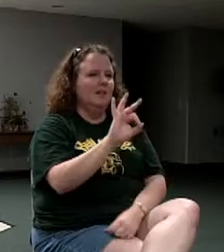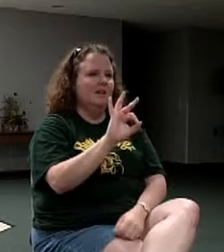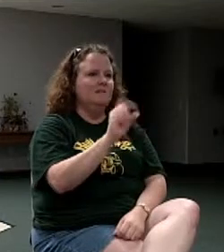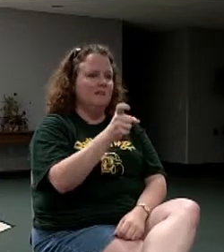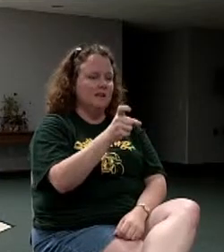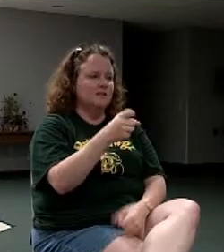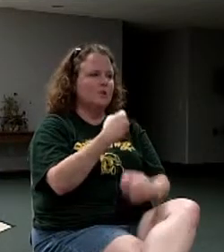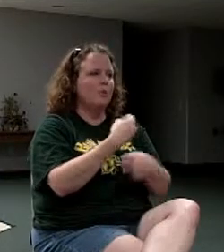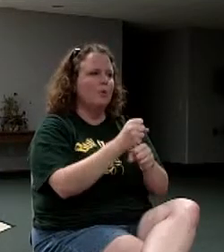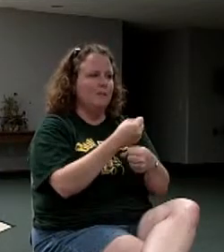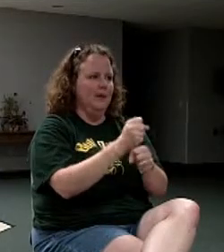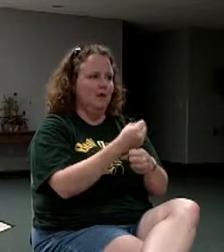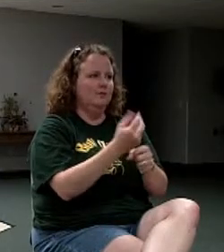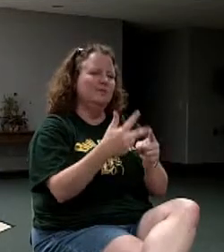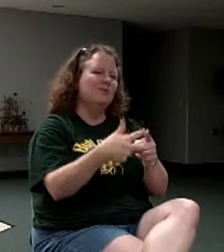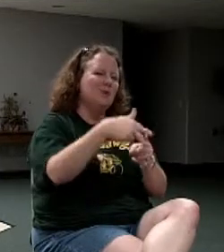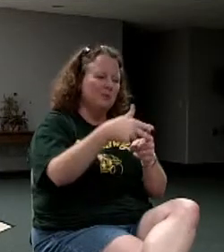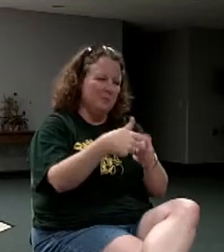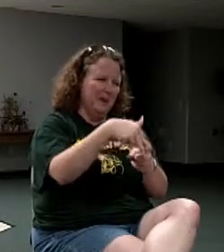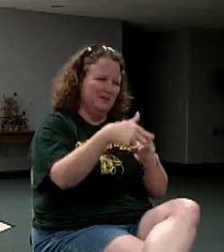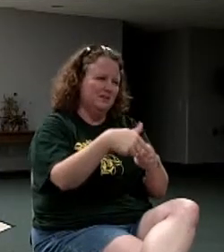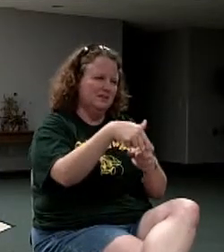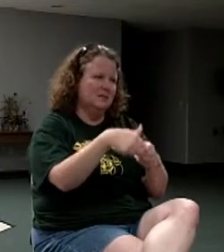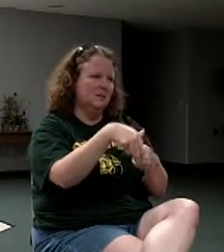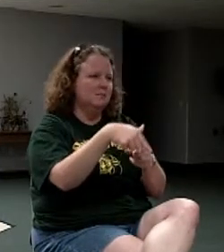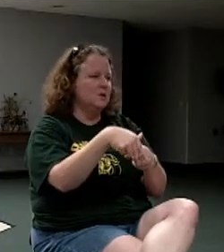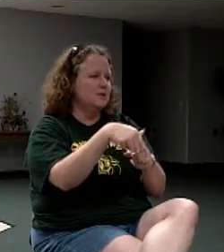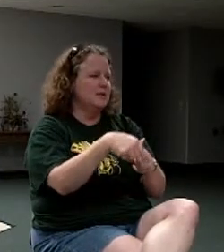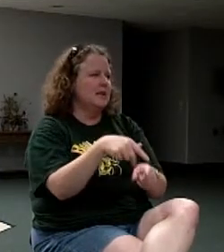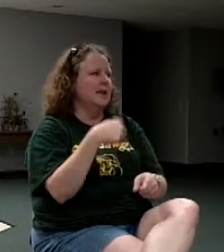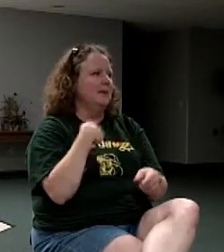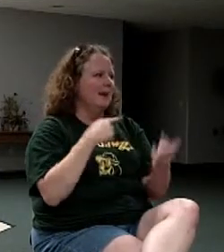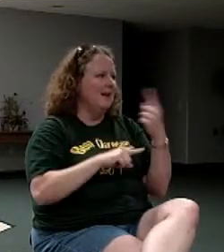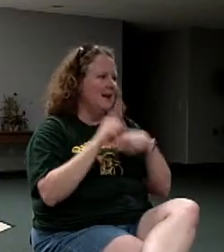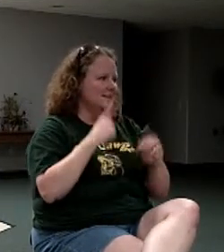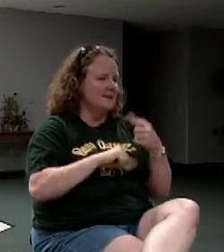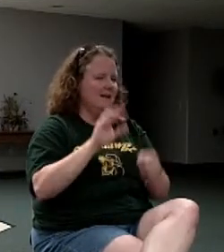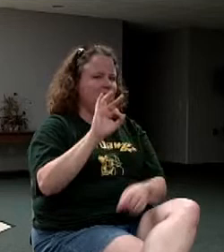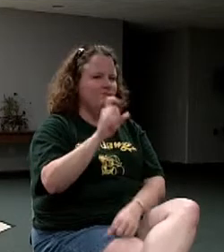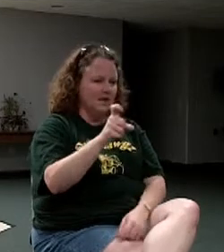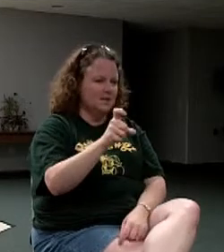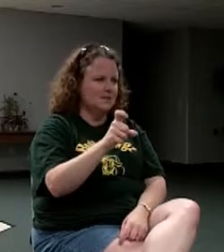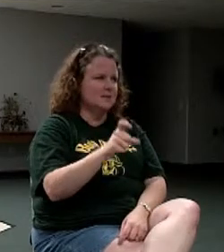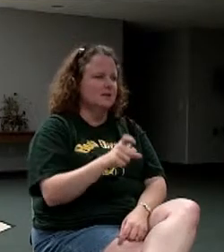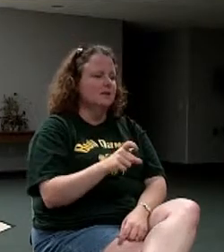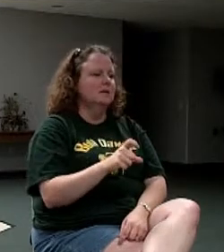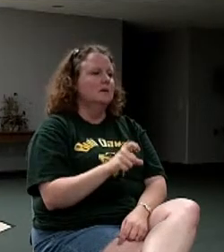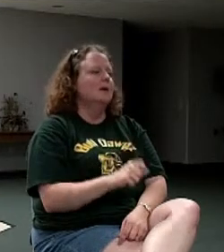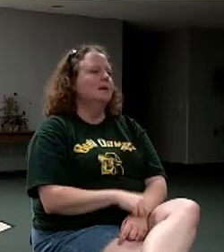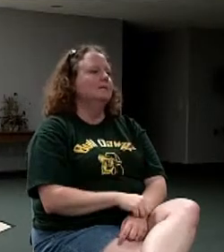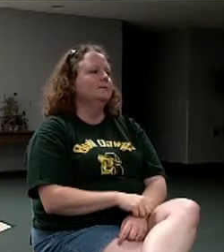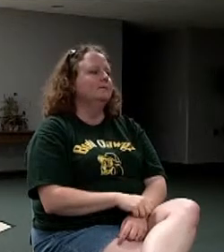then fixed or repaired. Or repaired. Most of the time, I sign fixed.